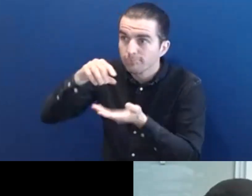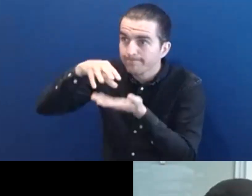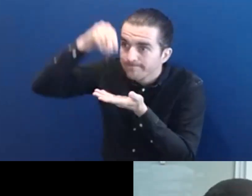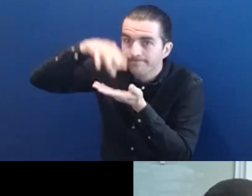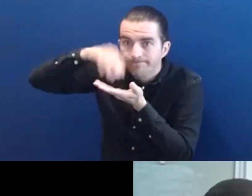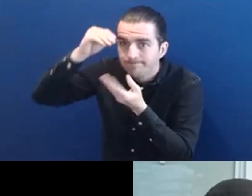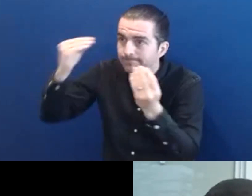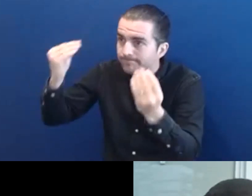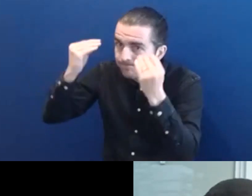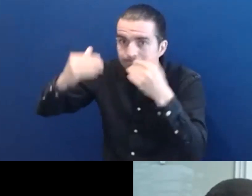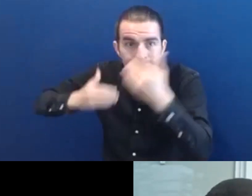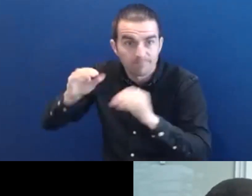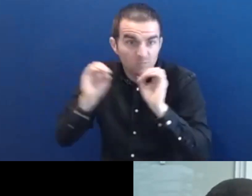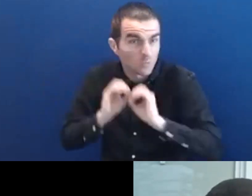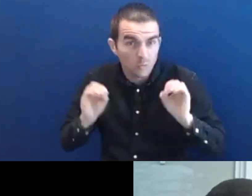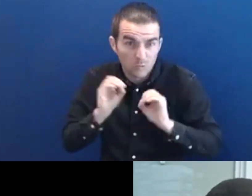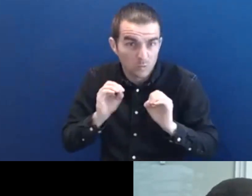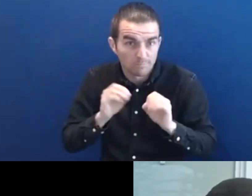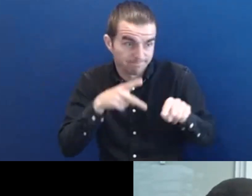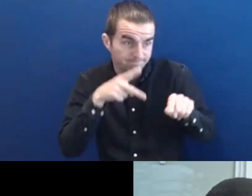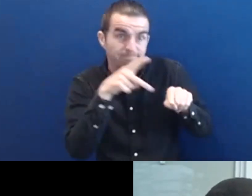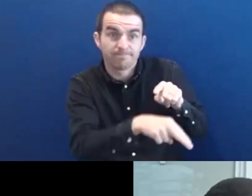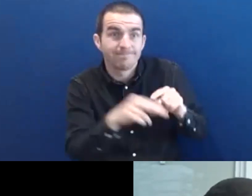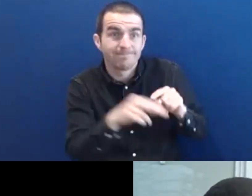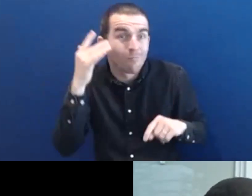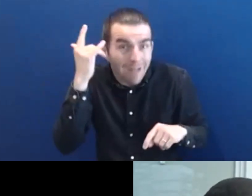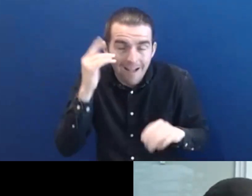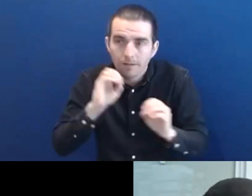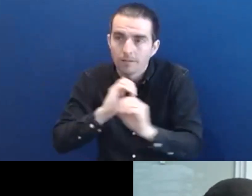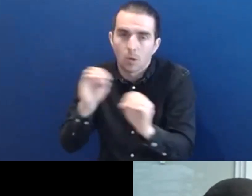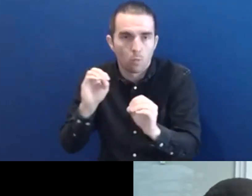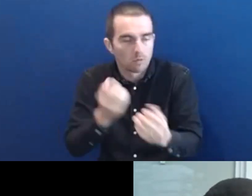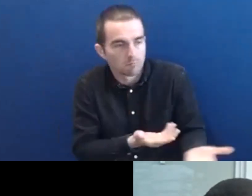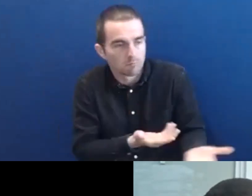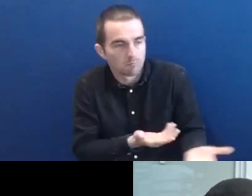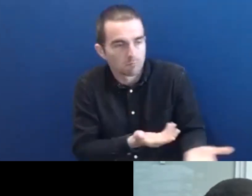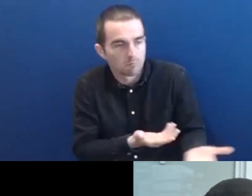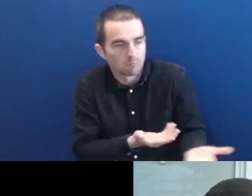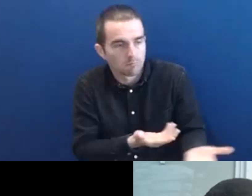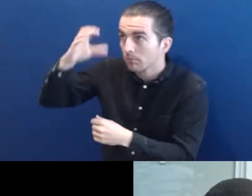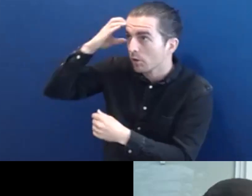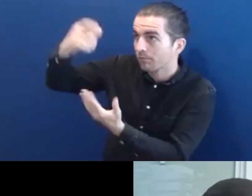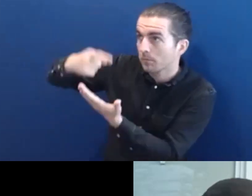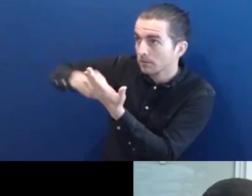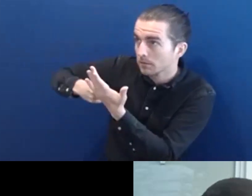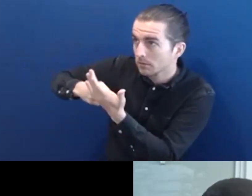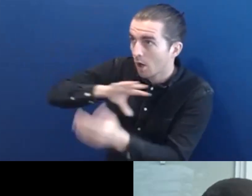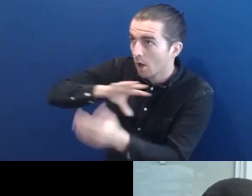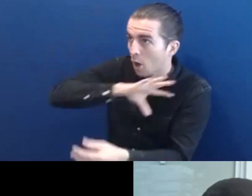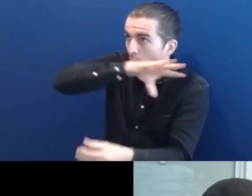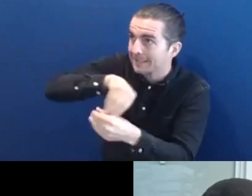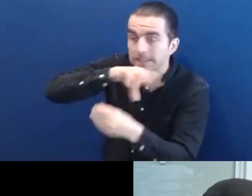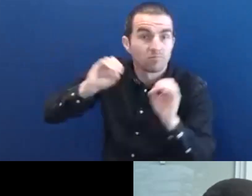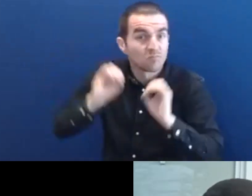lobbying for the signing of this policy, and now the policy is